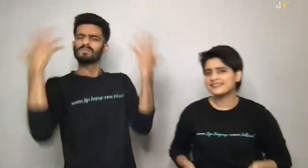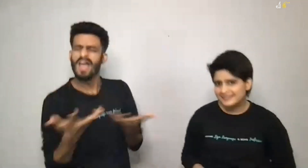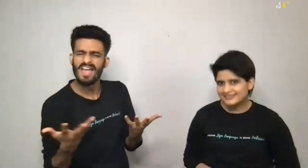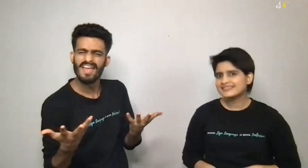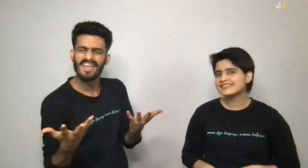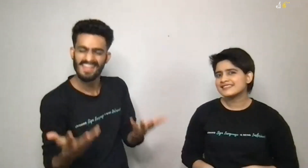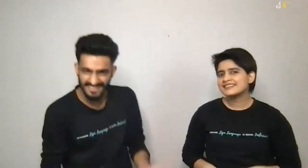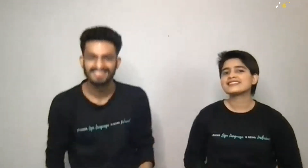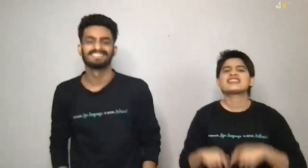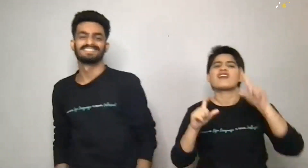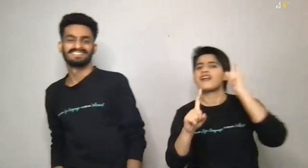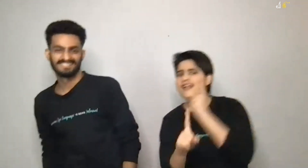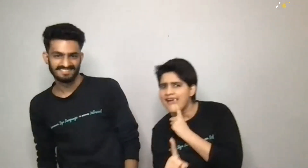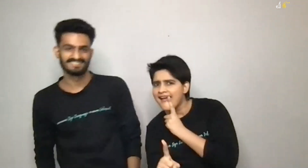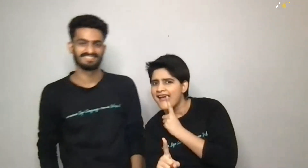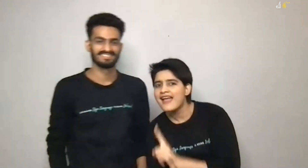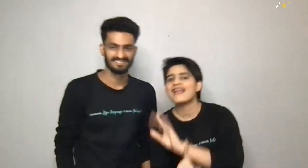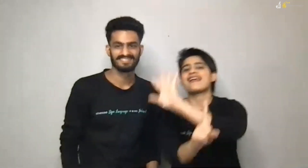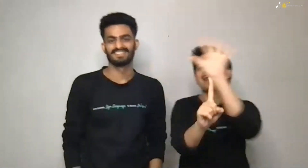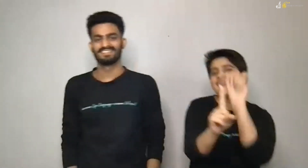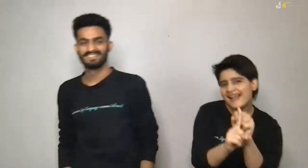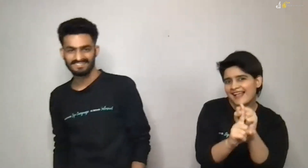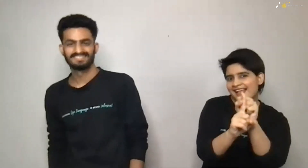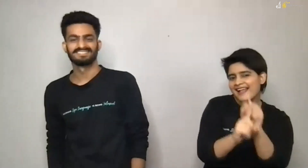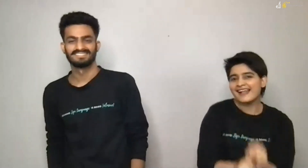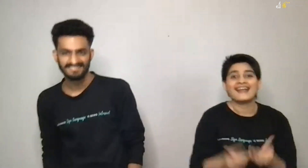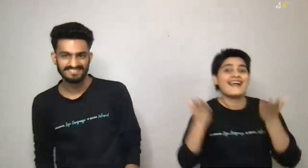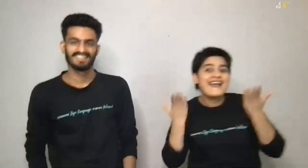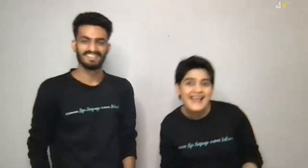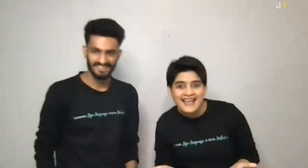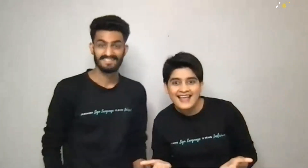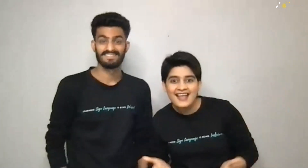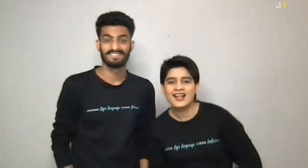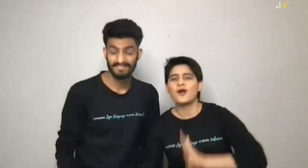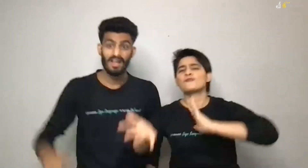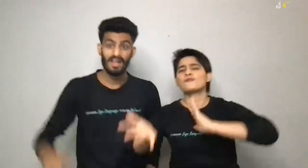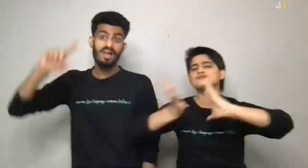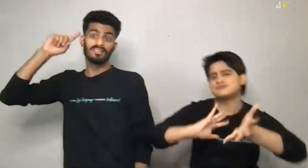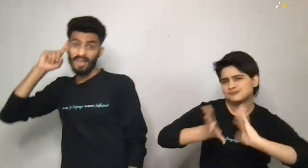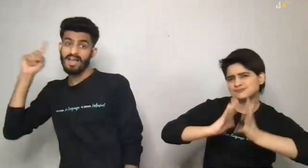support sign language Why? because there's deaf culture,